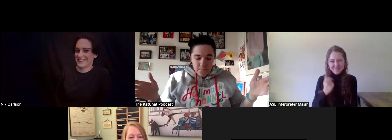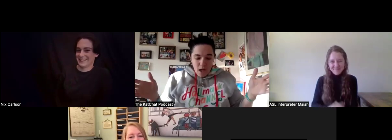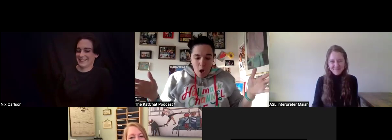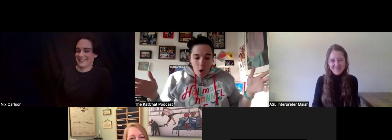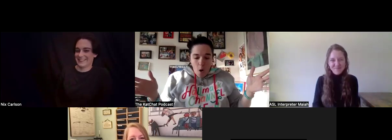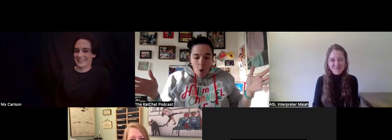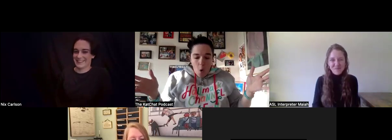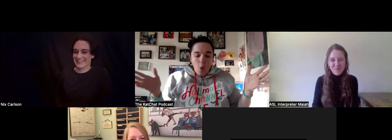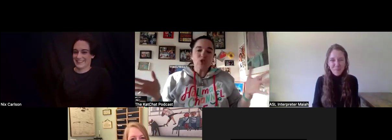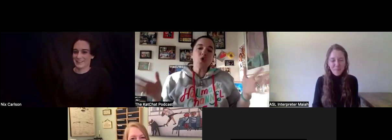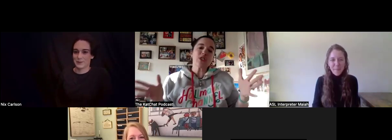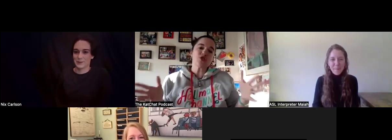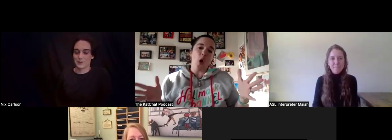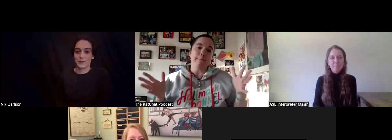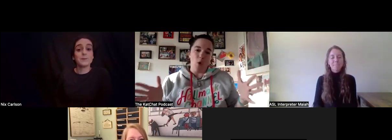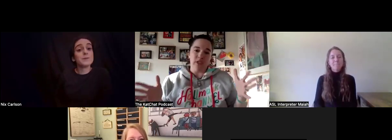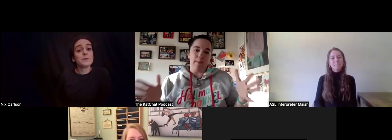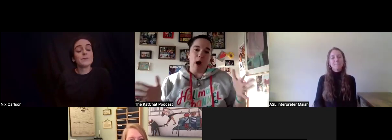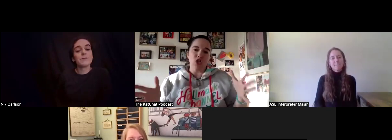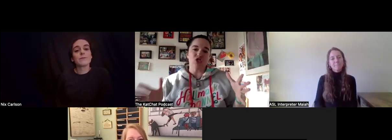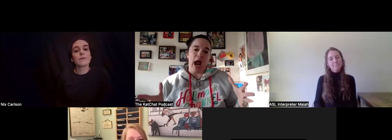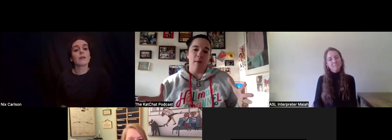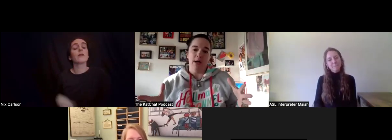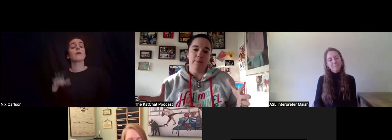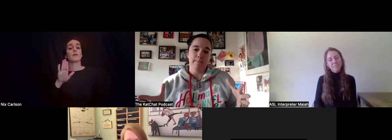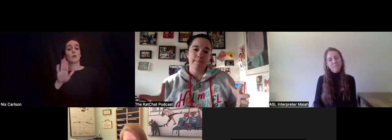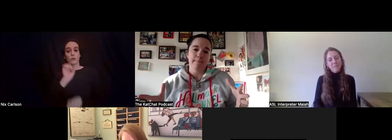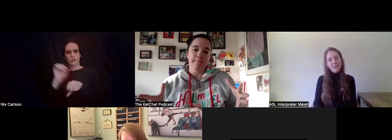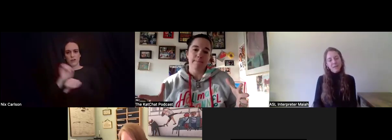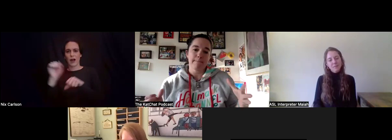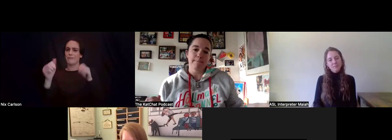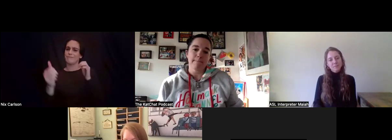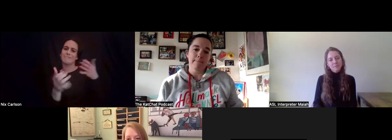Um, what do you enjoy most about your job?